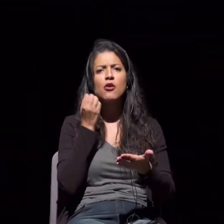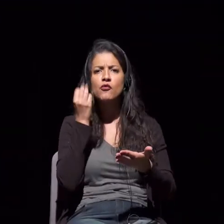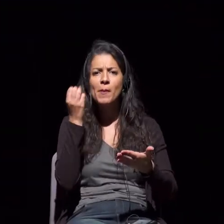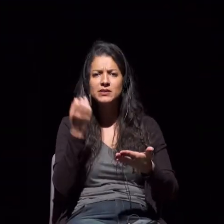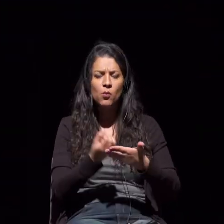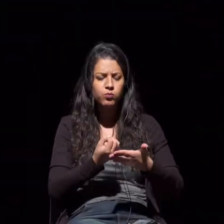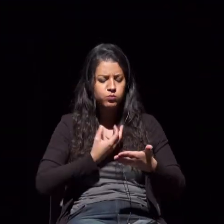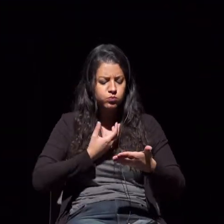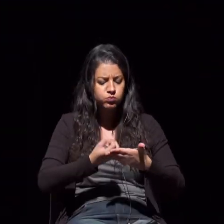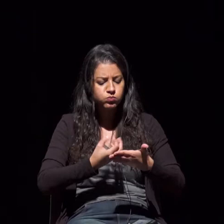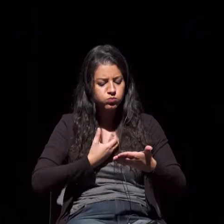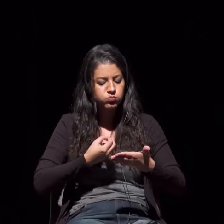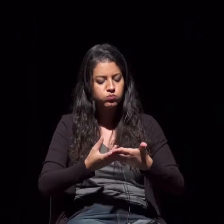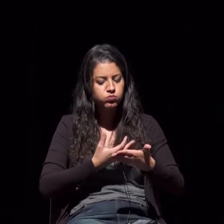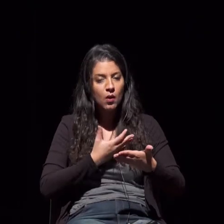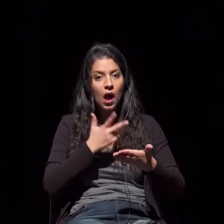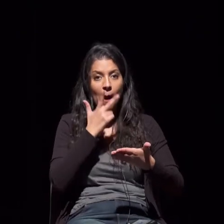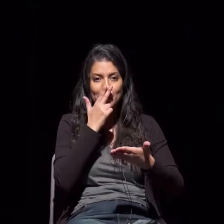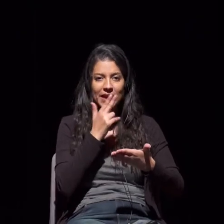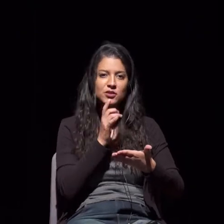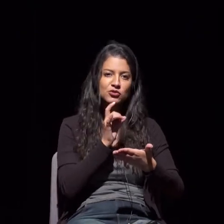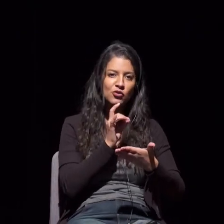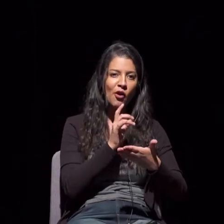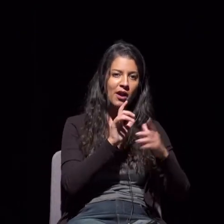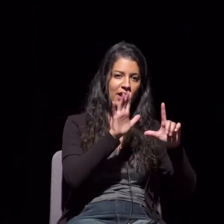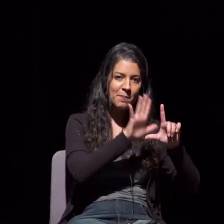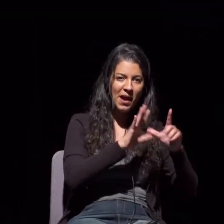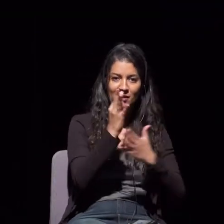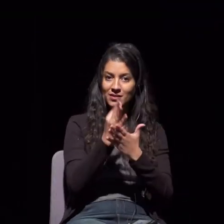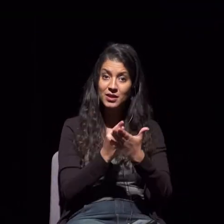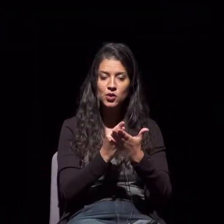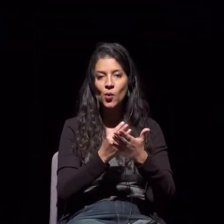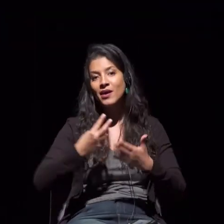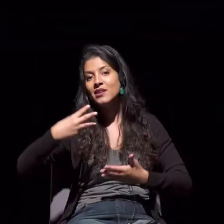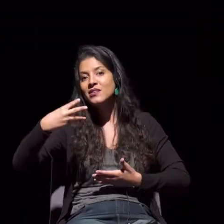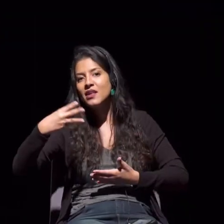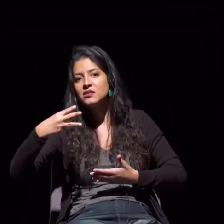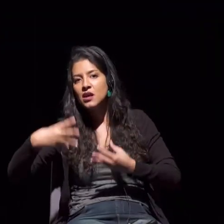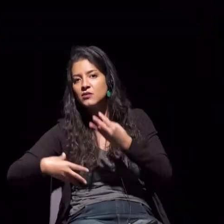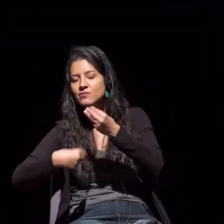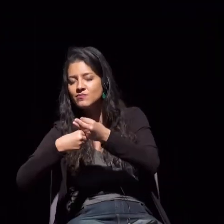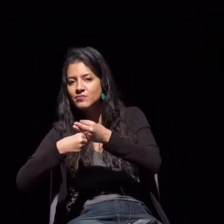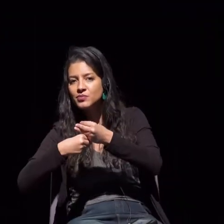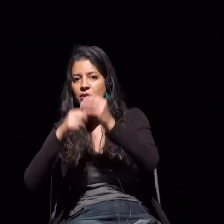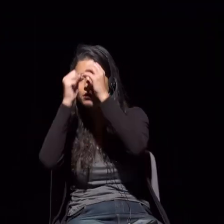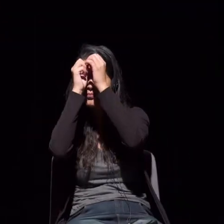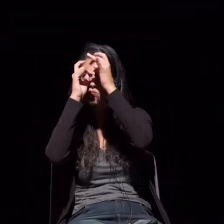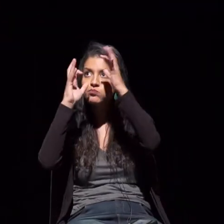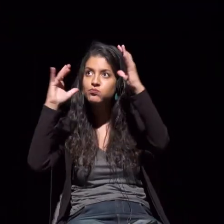emerges, one that acts as a mythical conduit for the meeting of two mothers.